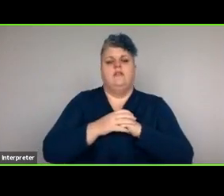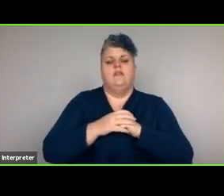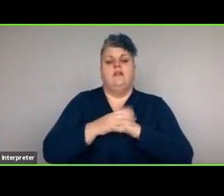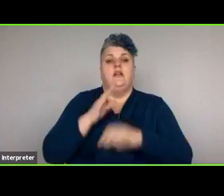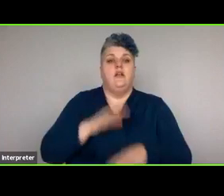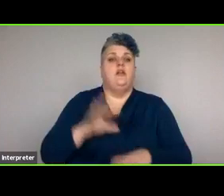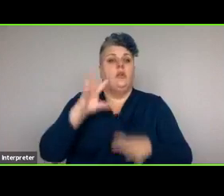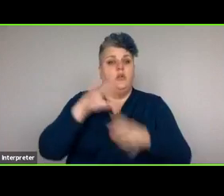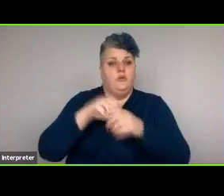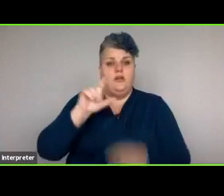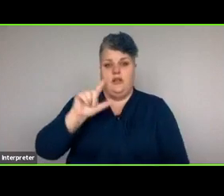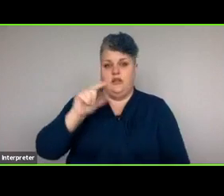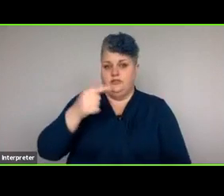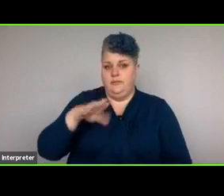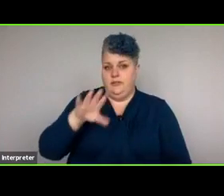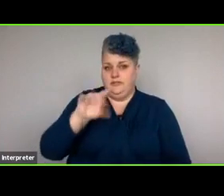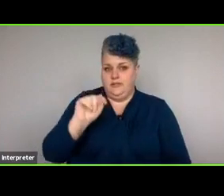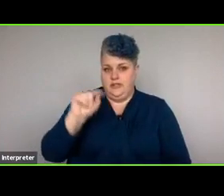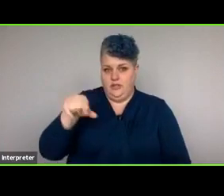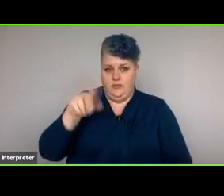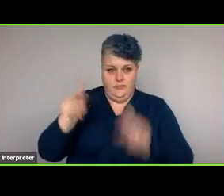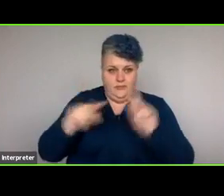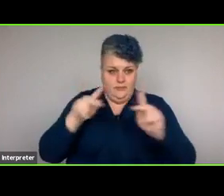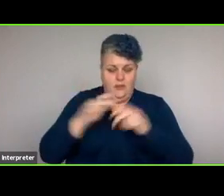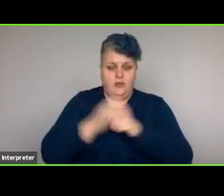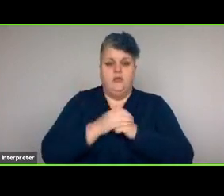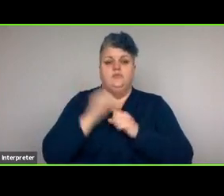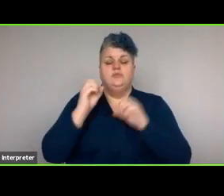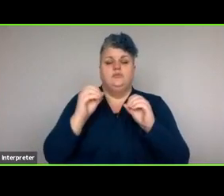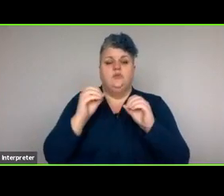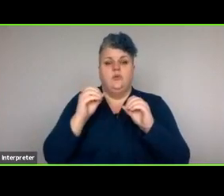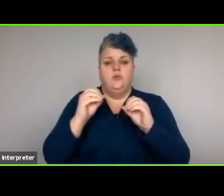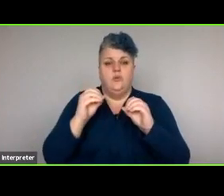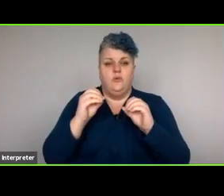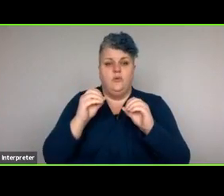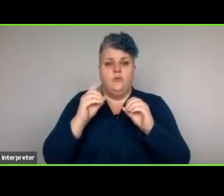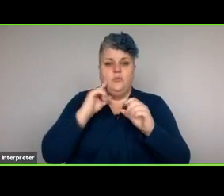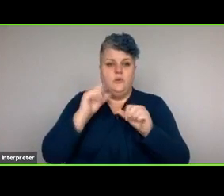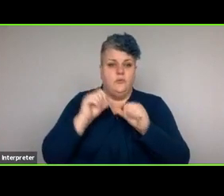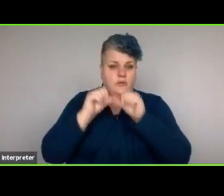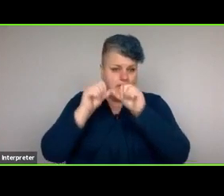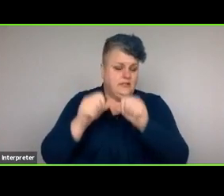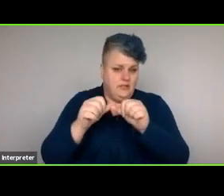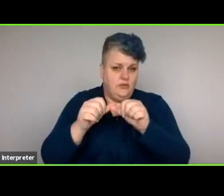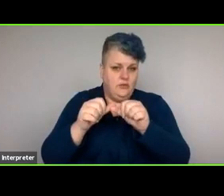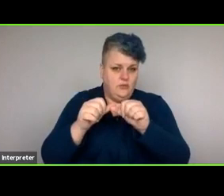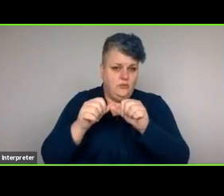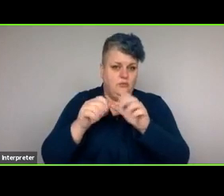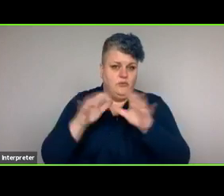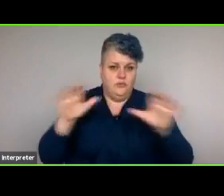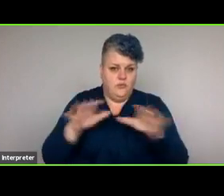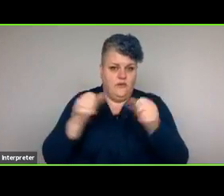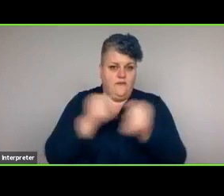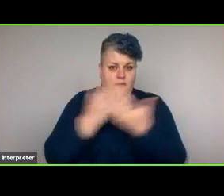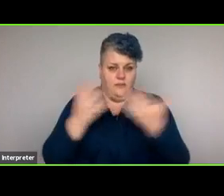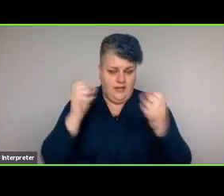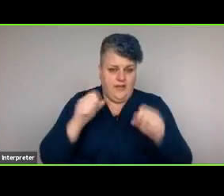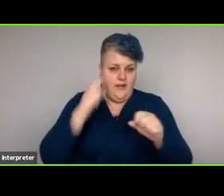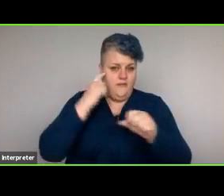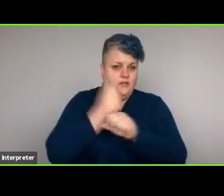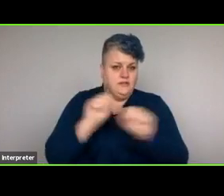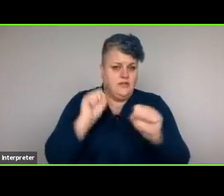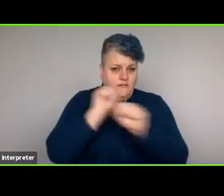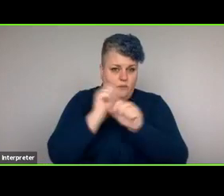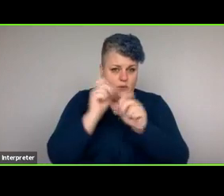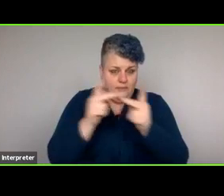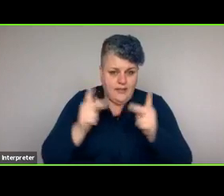LGBT people. So, we will continue to do all that we can to provide safe workplaces, to